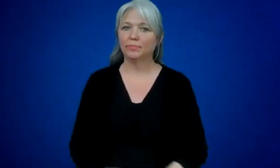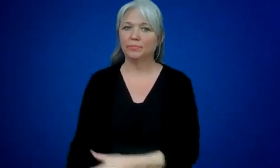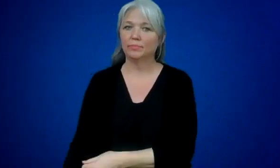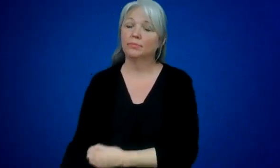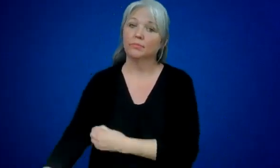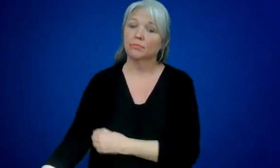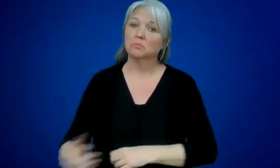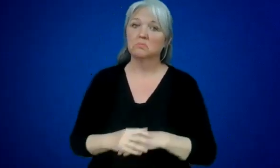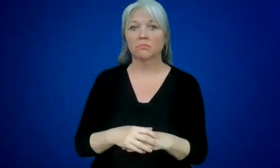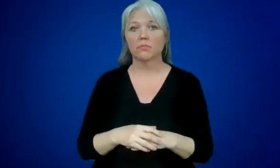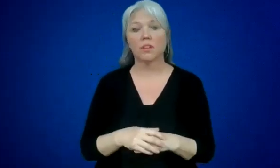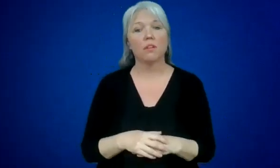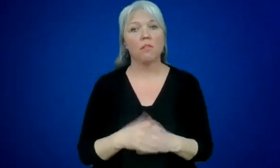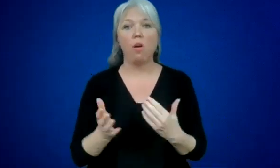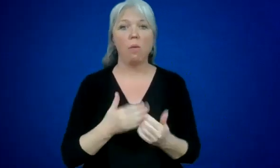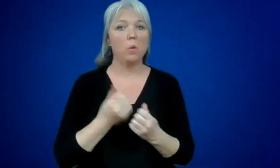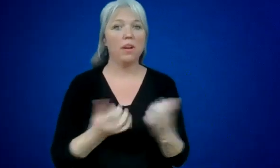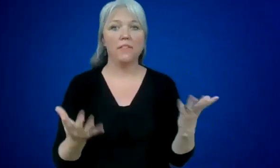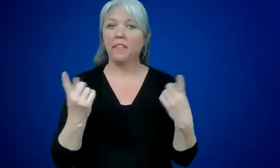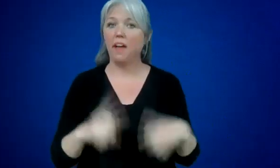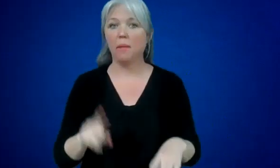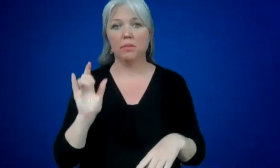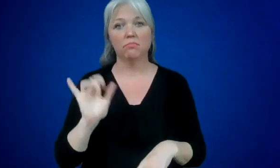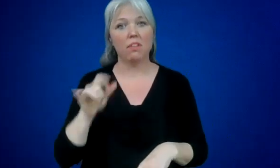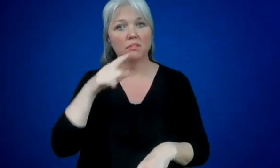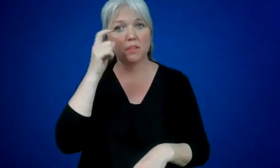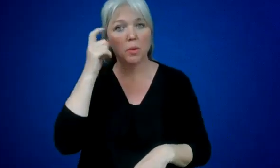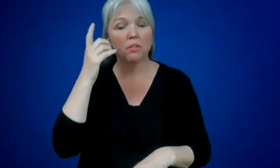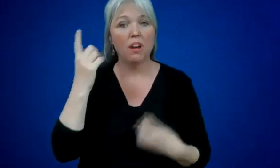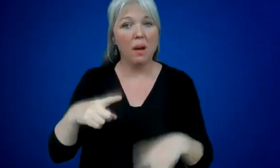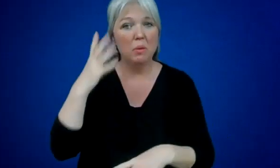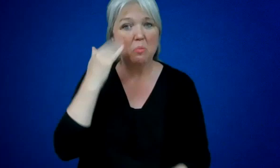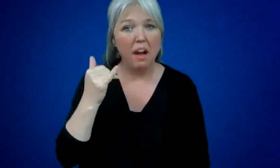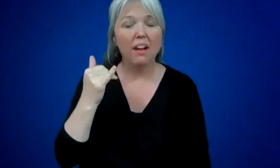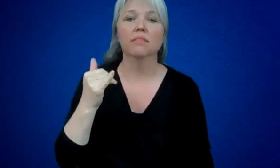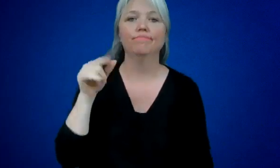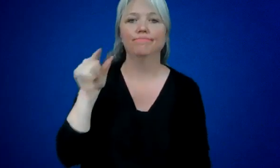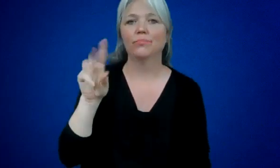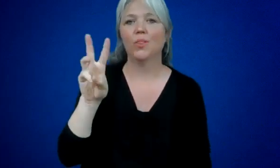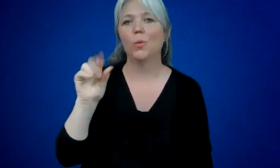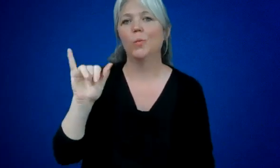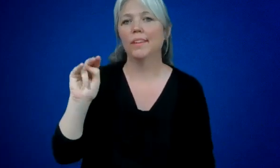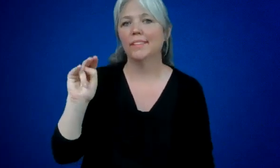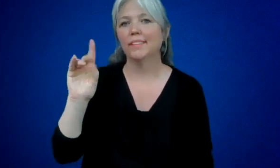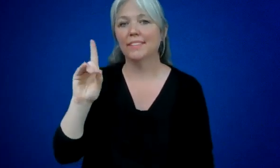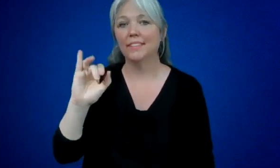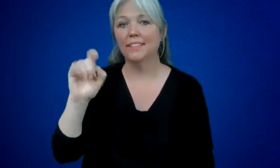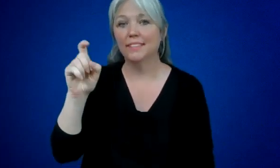Just about everything that happened to me that summer happened because of Winn-Dixie. For instance, without him, I